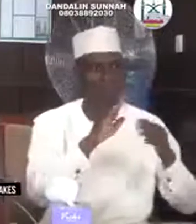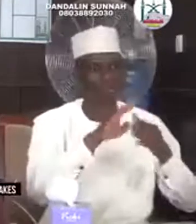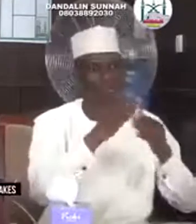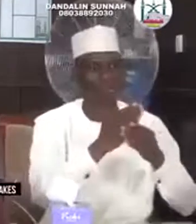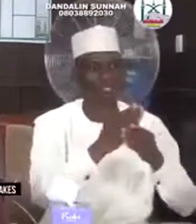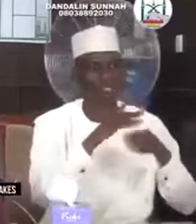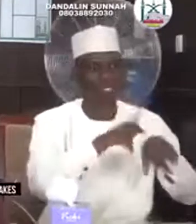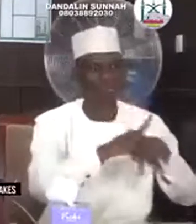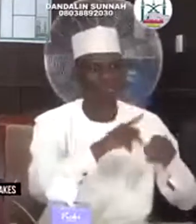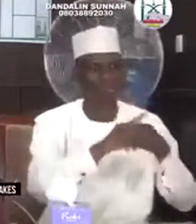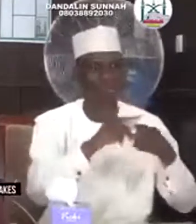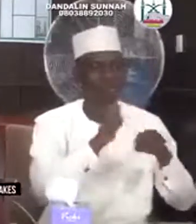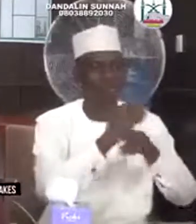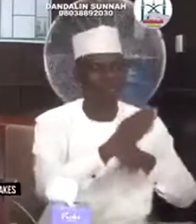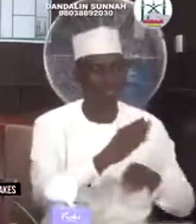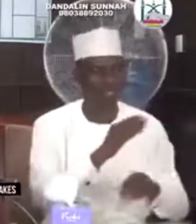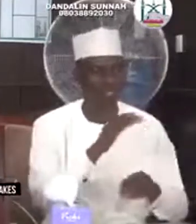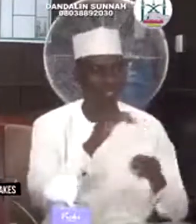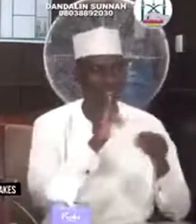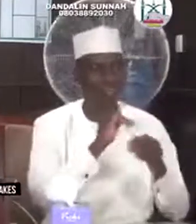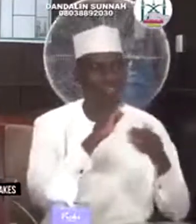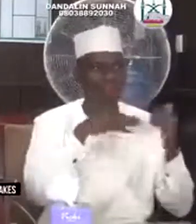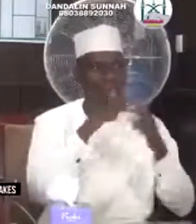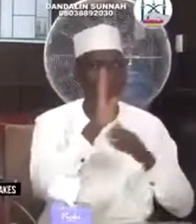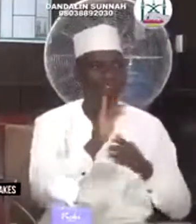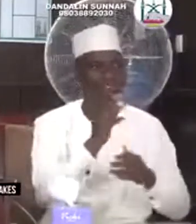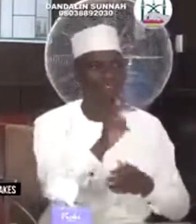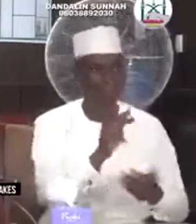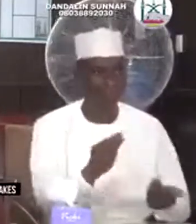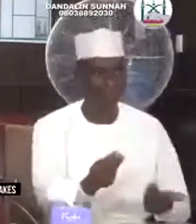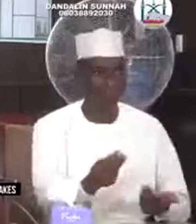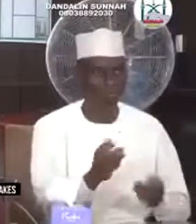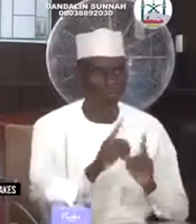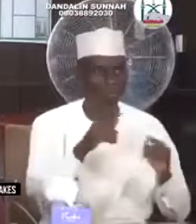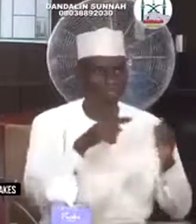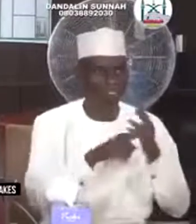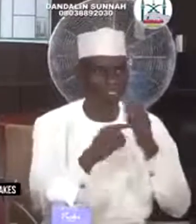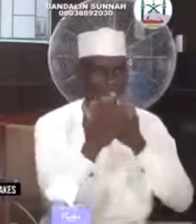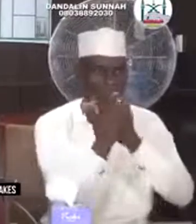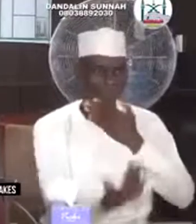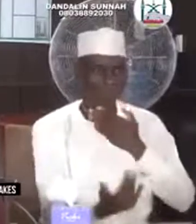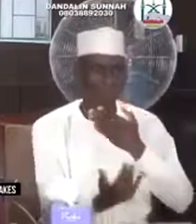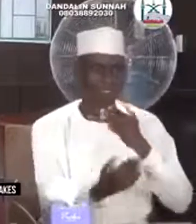him because of the blood. Blood is the most expensive thing in life.